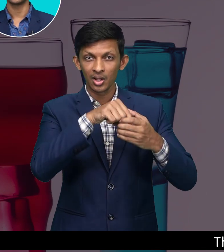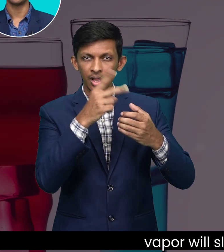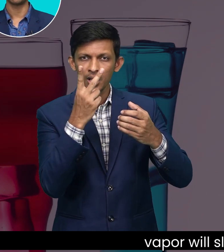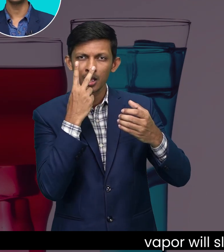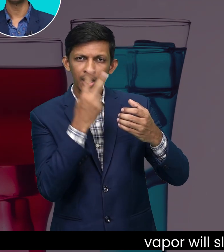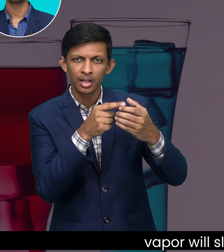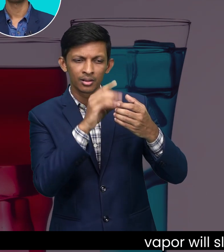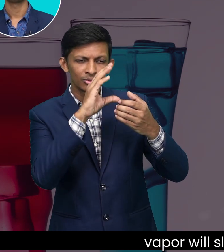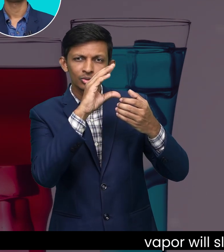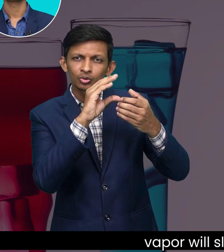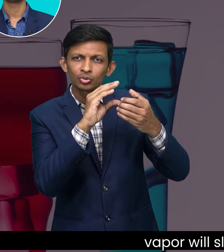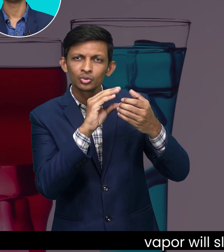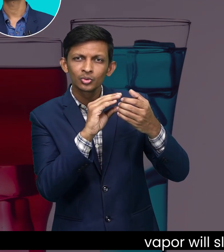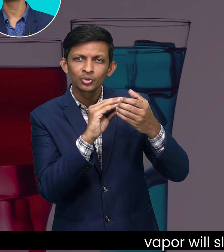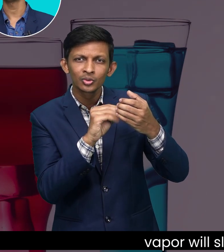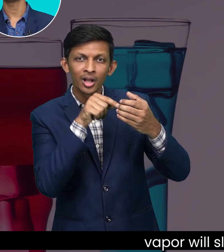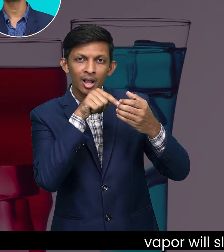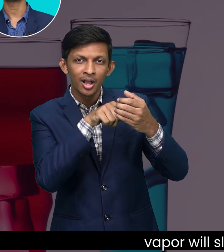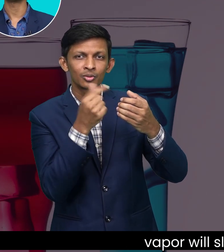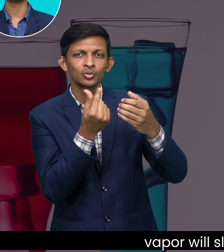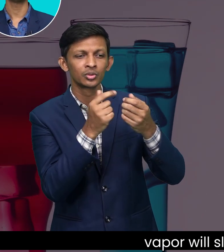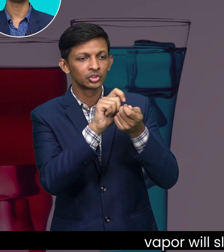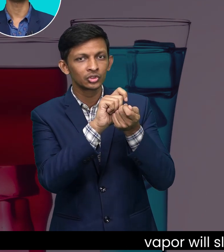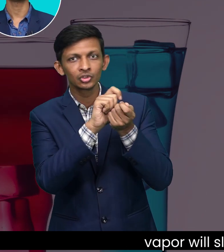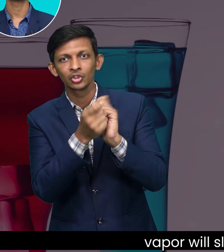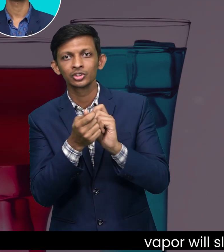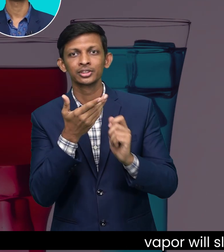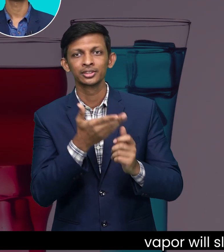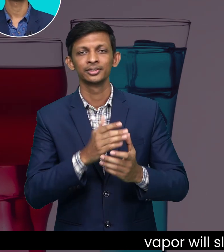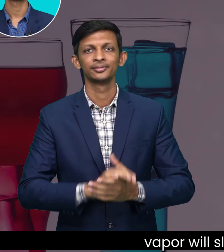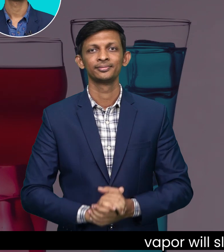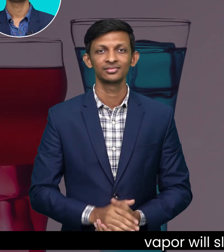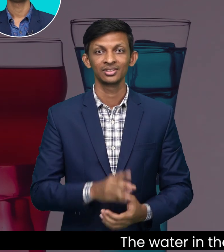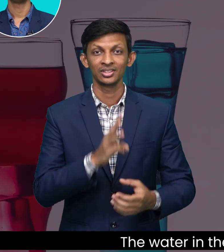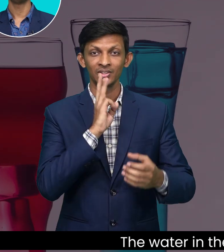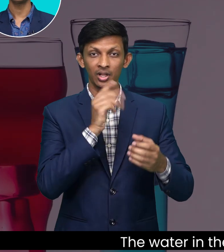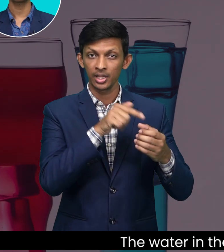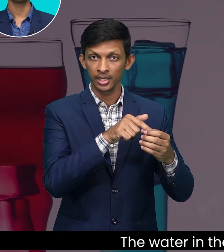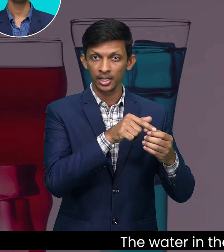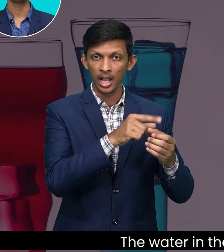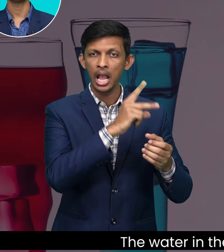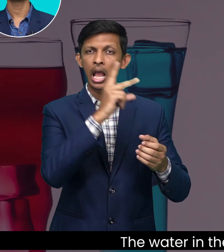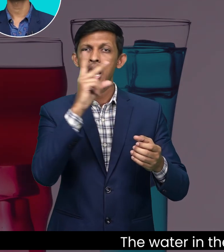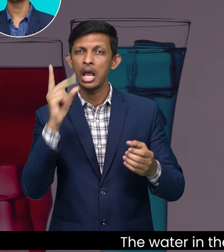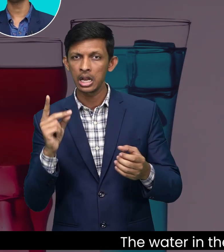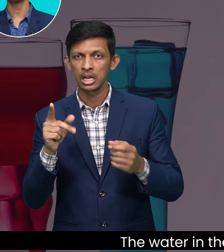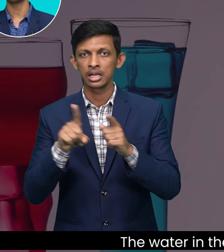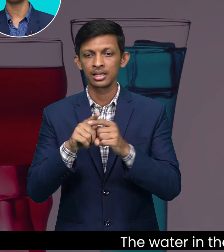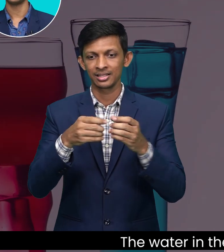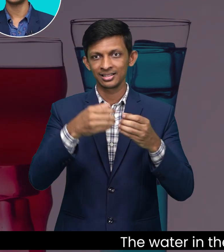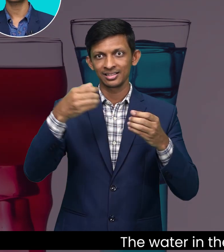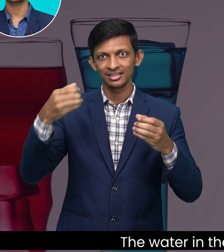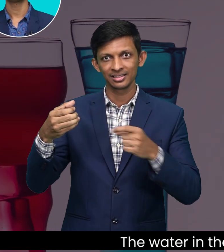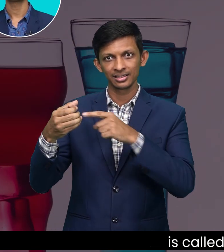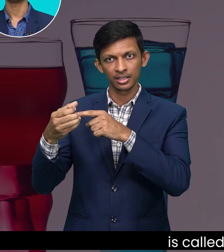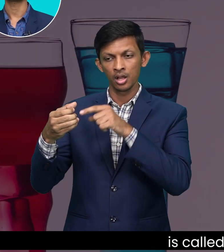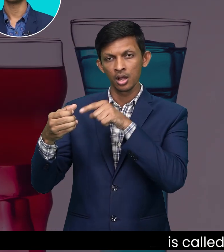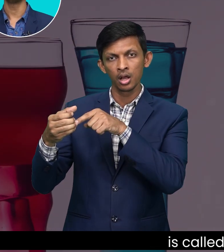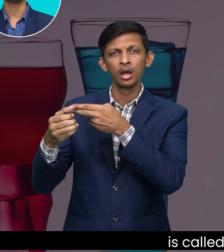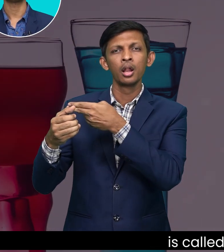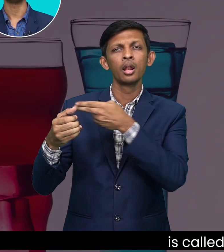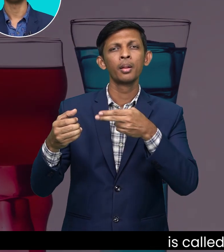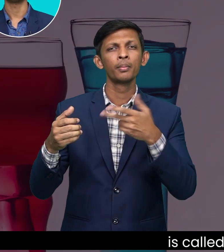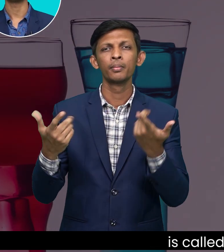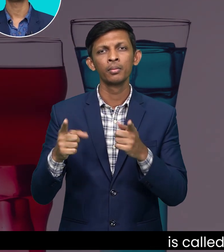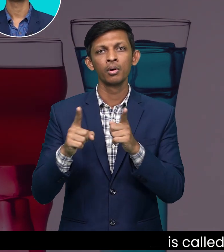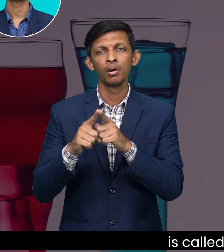The water vapor will slowly turn into water. The water in the second conical flask is